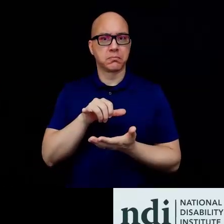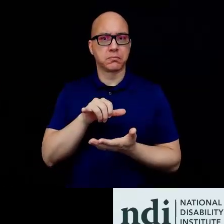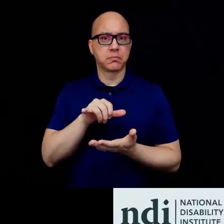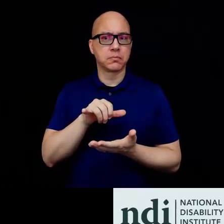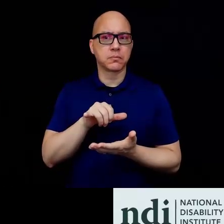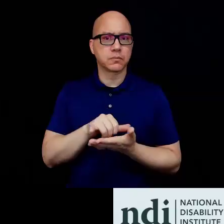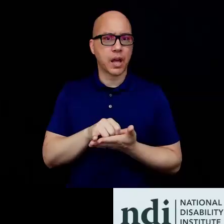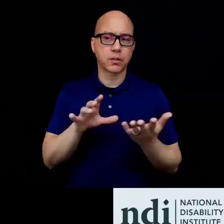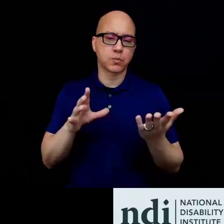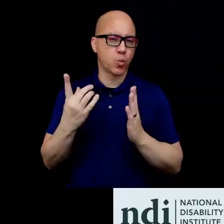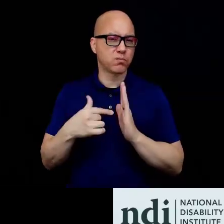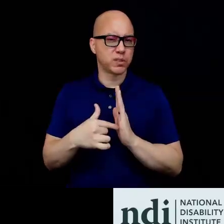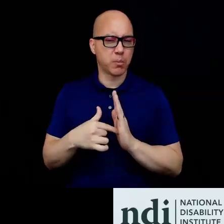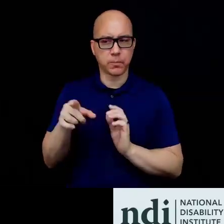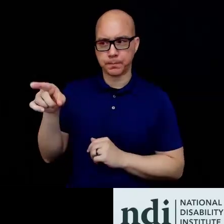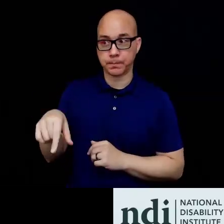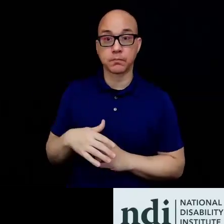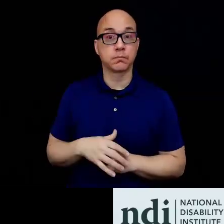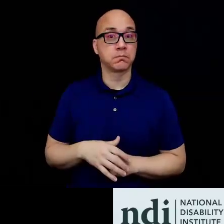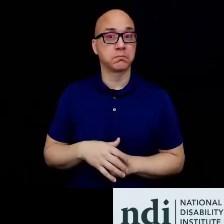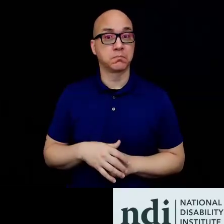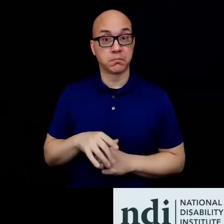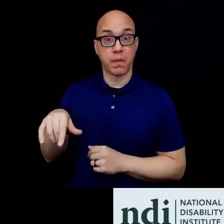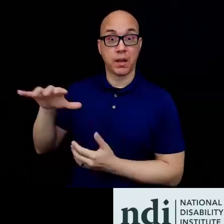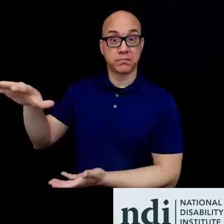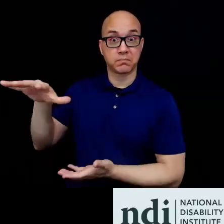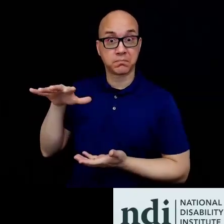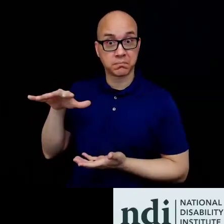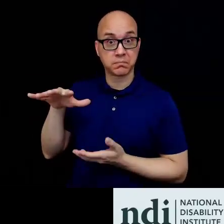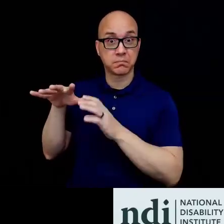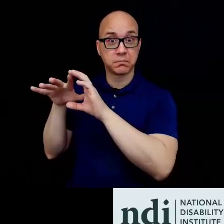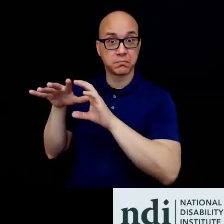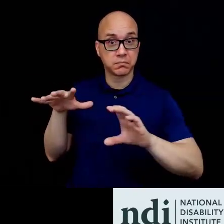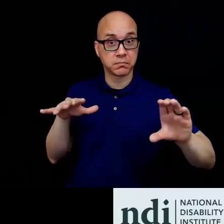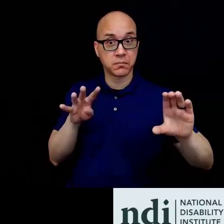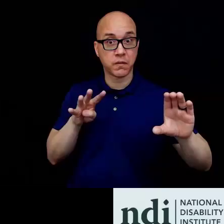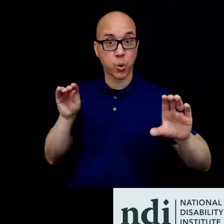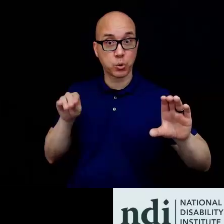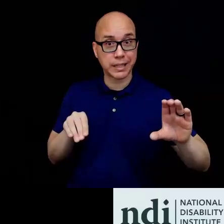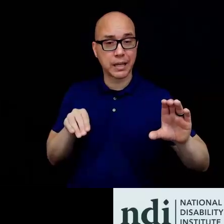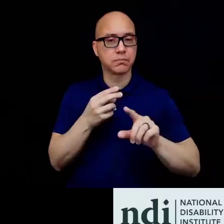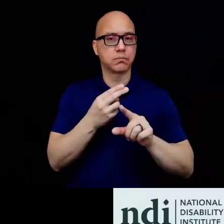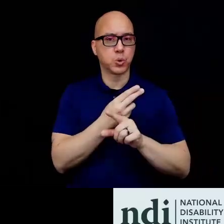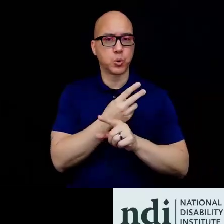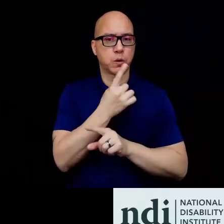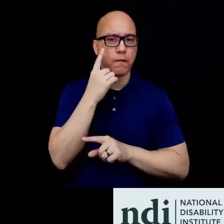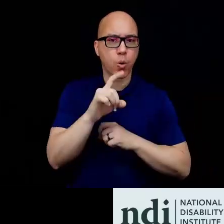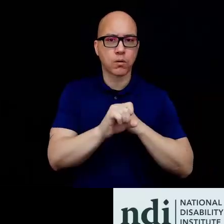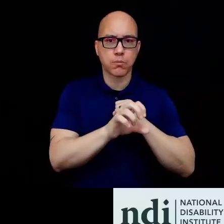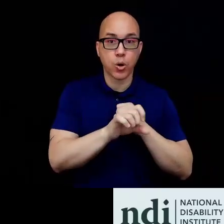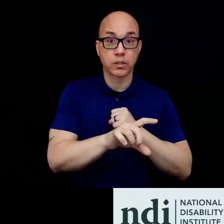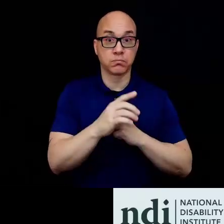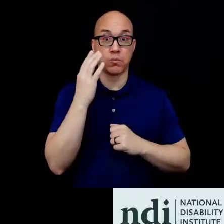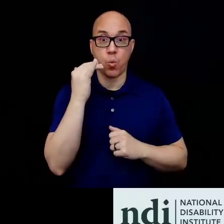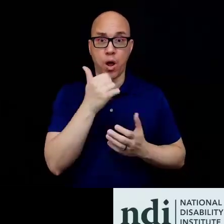stronger response example, I plan to use about 40% of the grant funds for marketing to help more people learn about